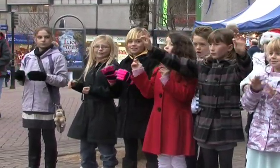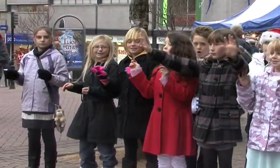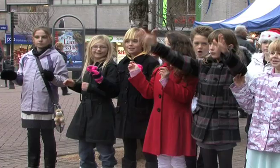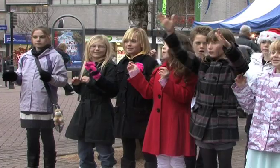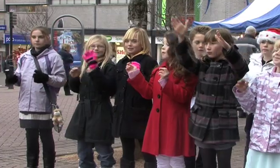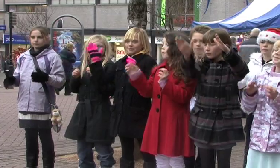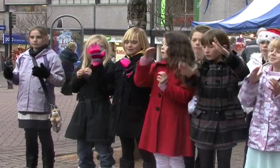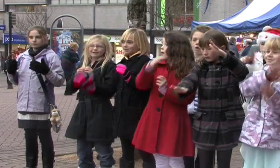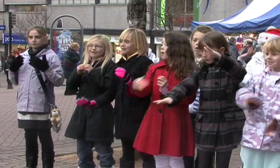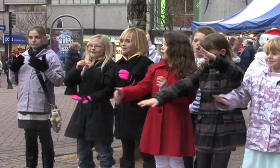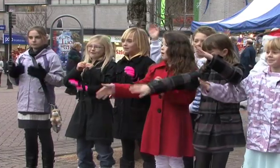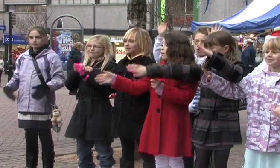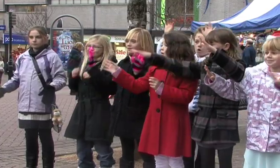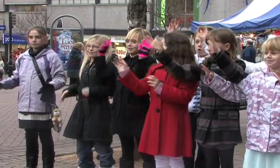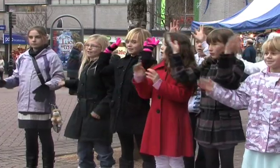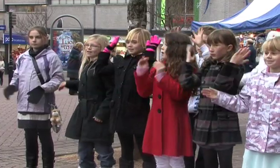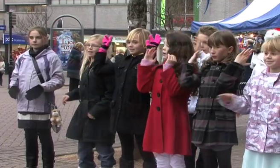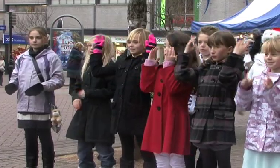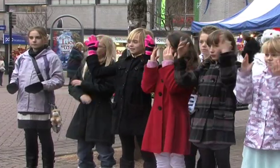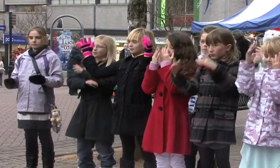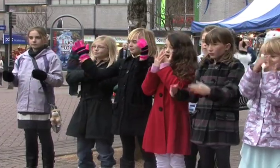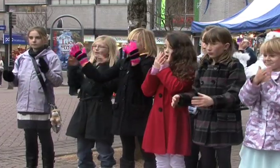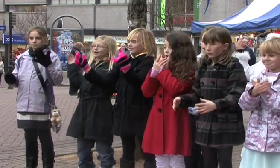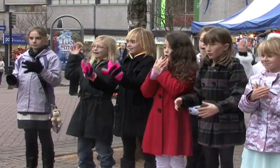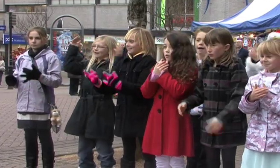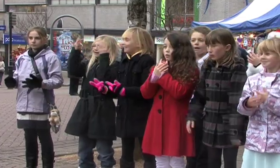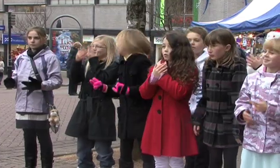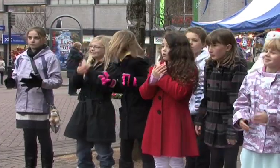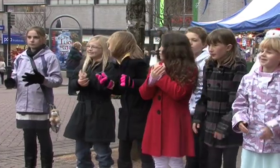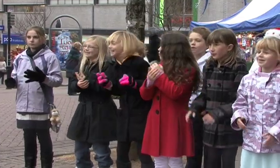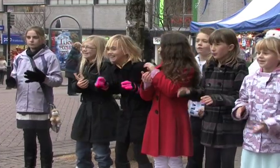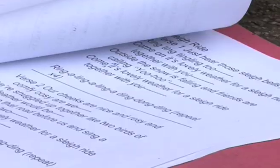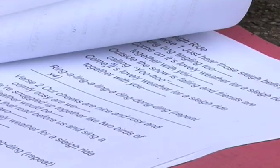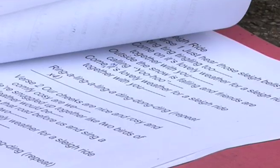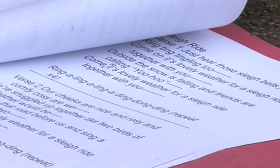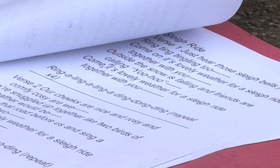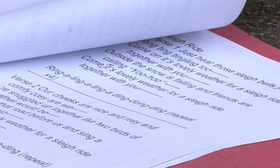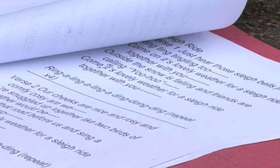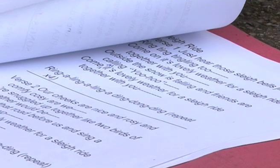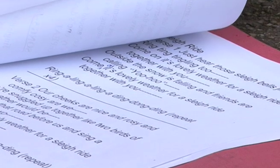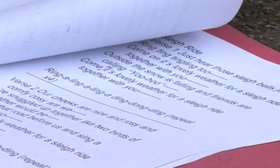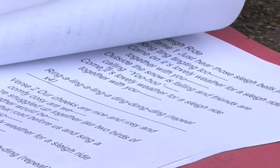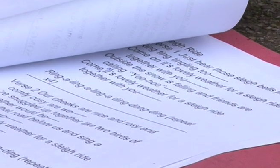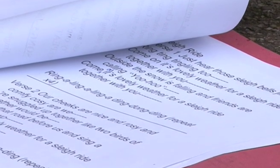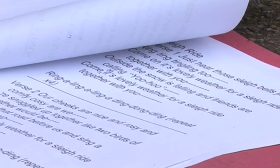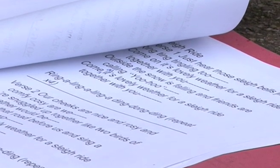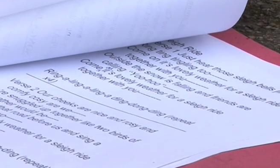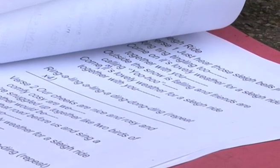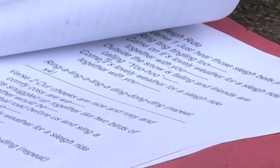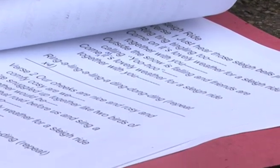are singing with sign language. They're from Crescent Primary School in Mir and were singing to raise money for future school